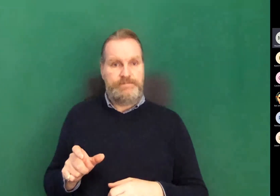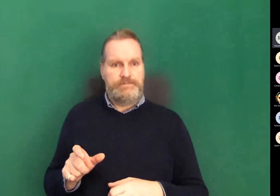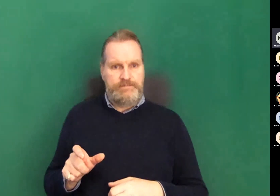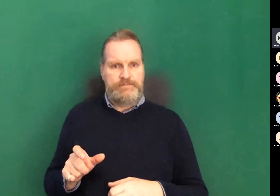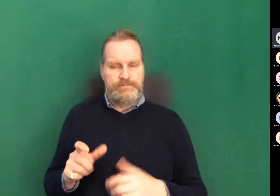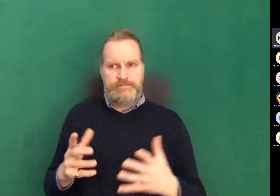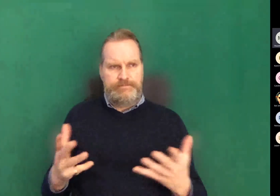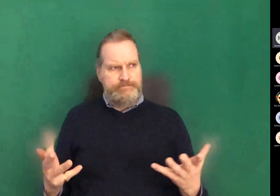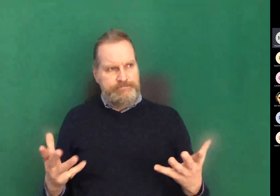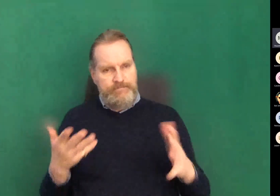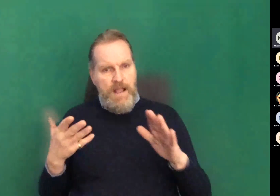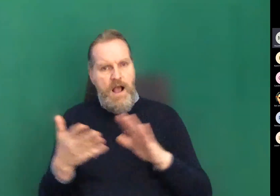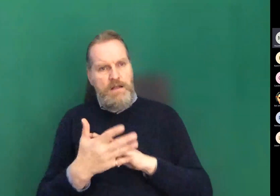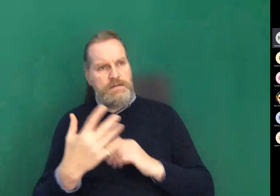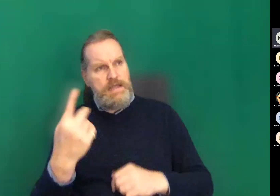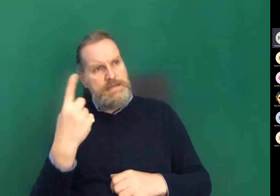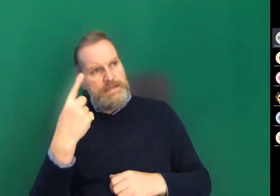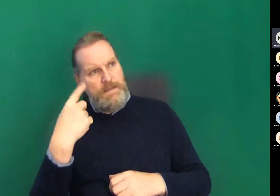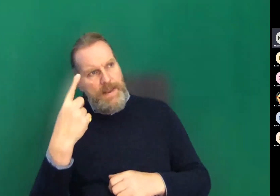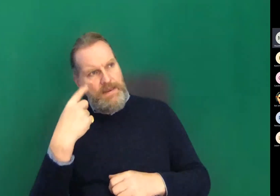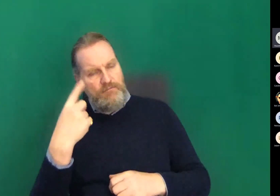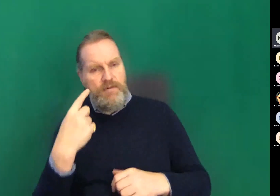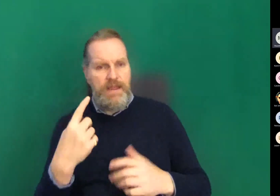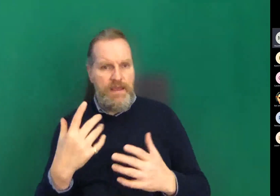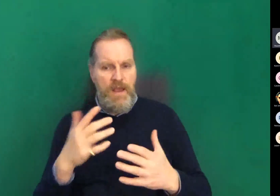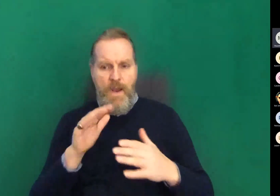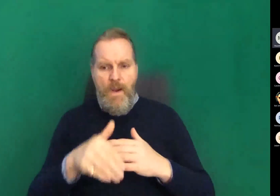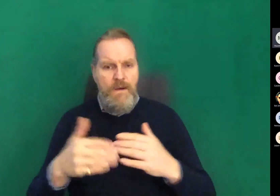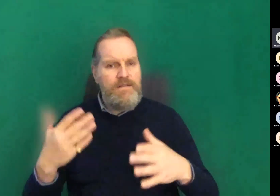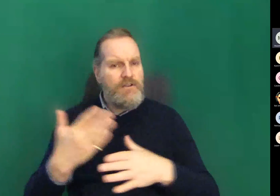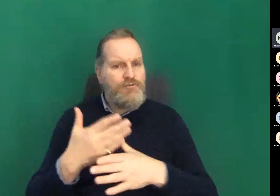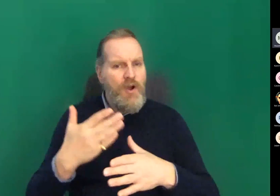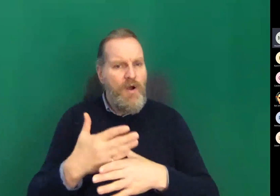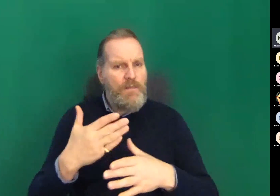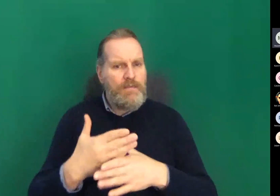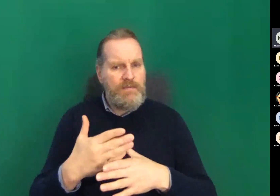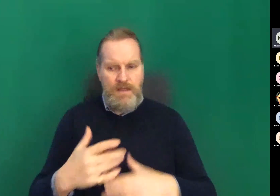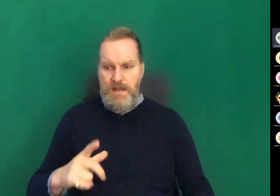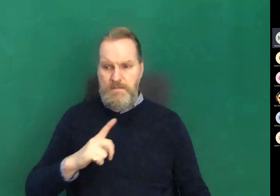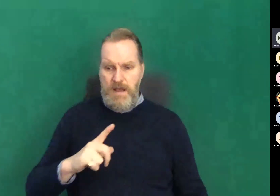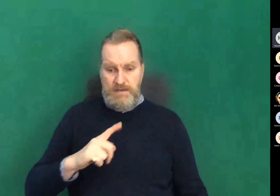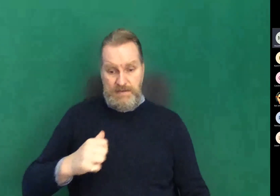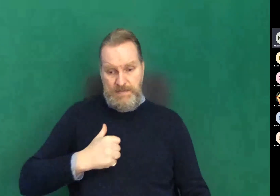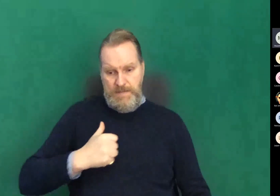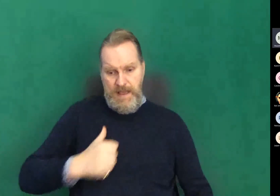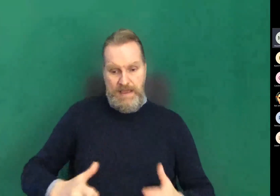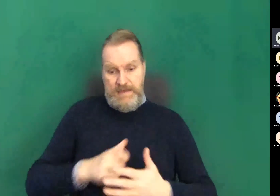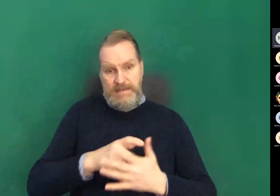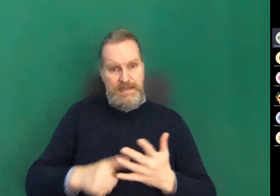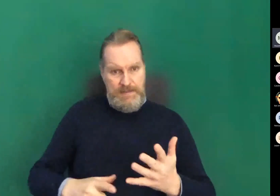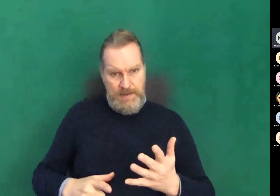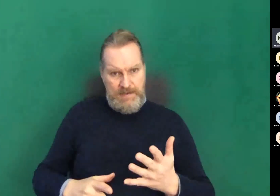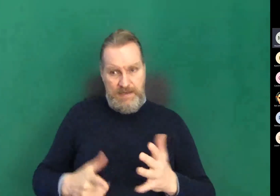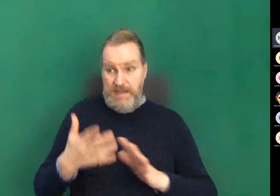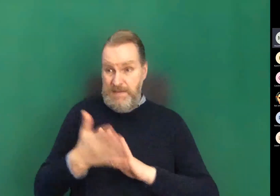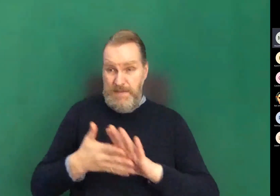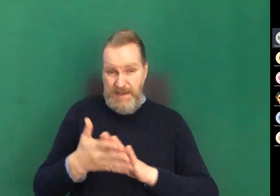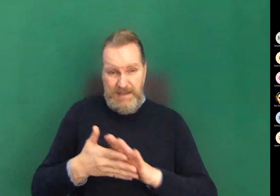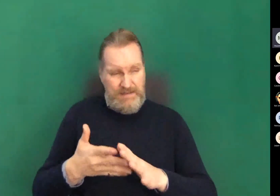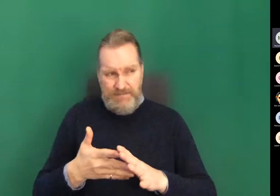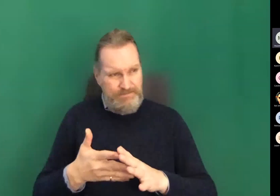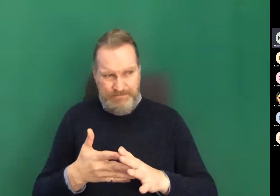disciplinary because of some aspect of their disability, which has, for example, resulted in them not